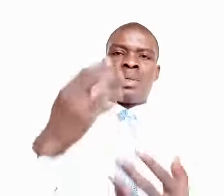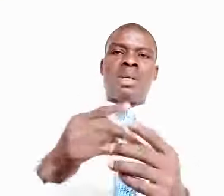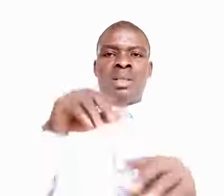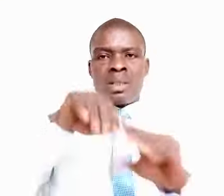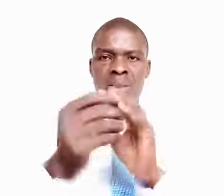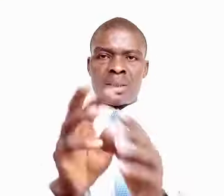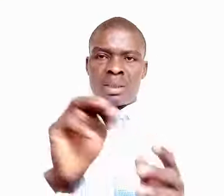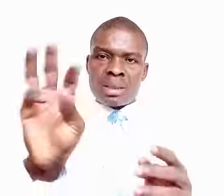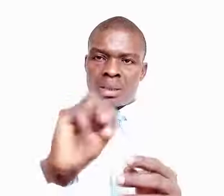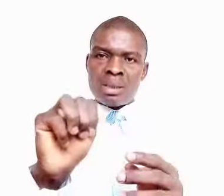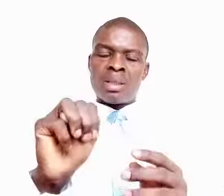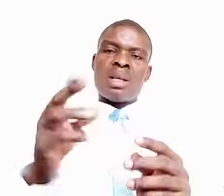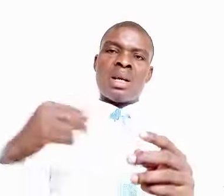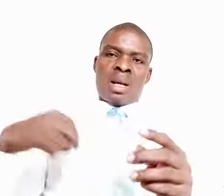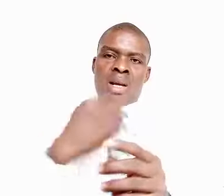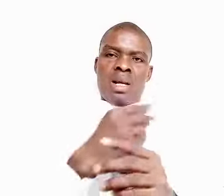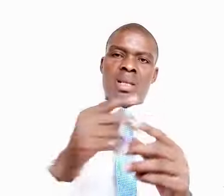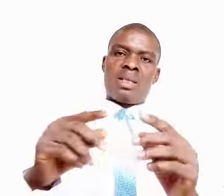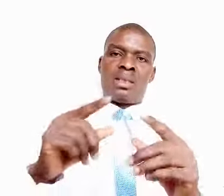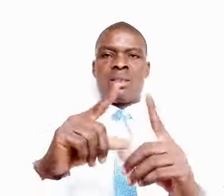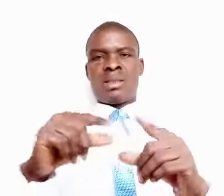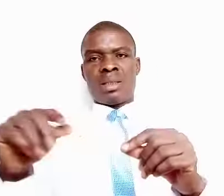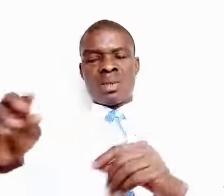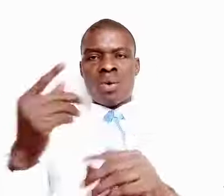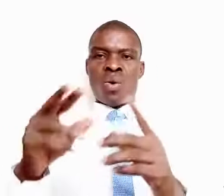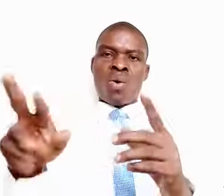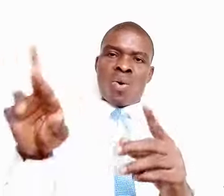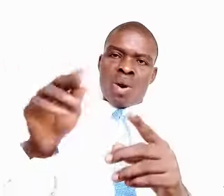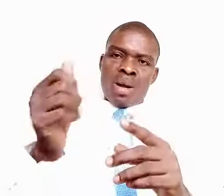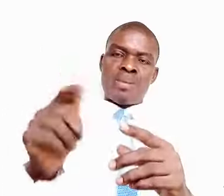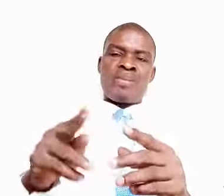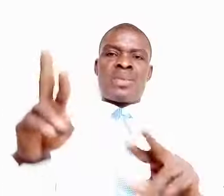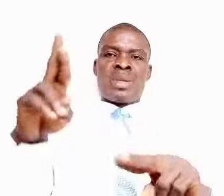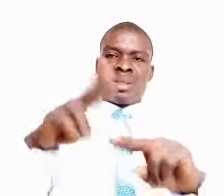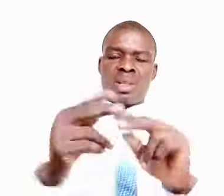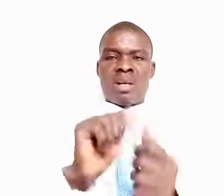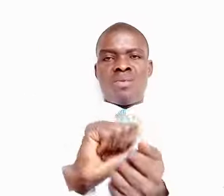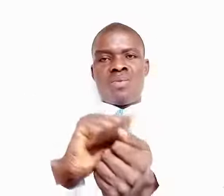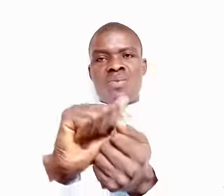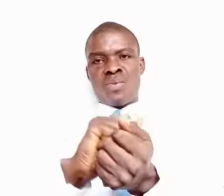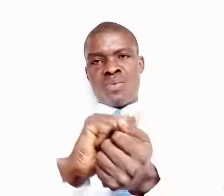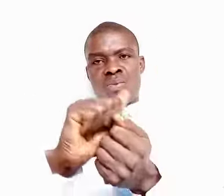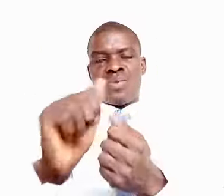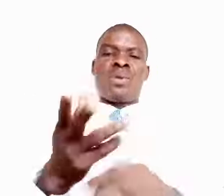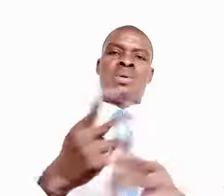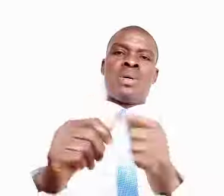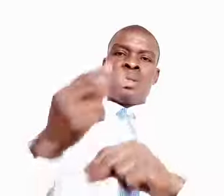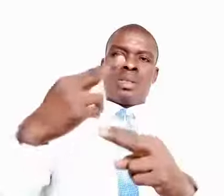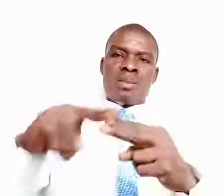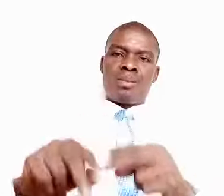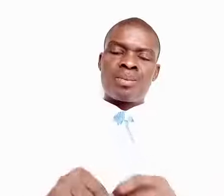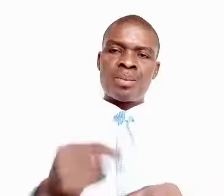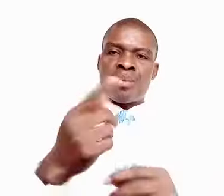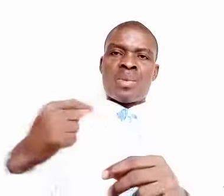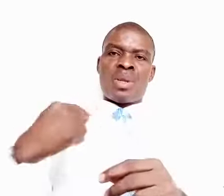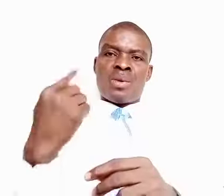below by Ann Taylor rhyme, who sat and washed my infant head when sleeping on my